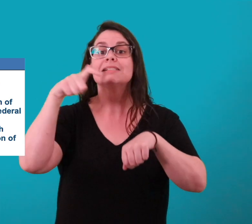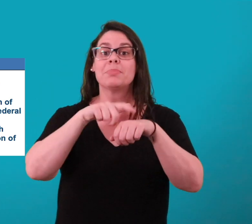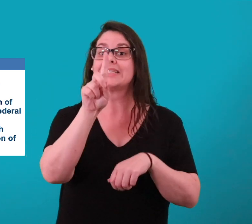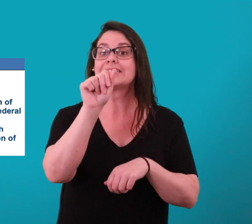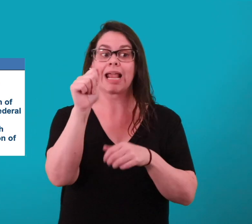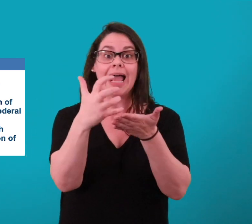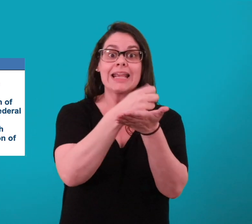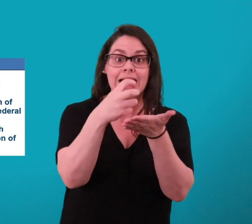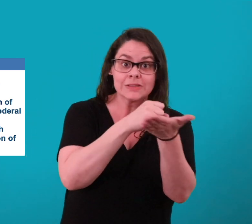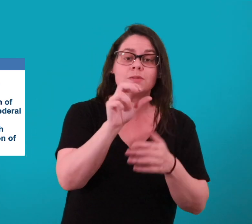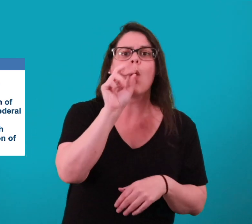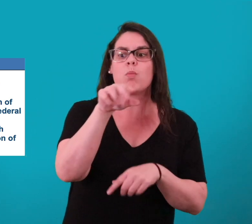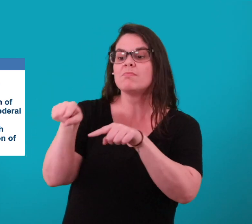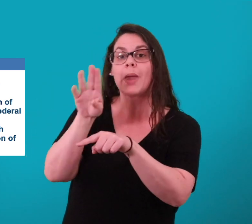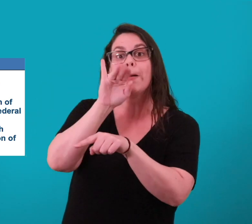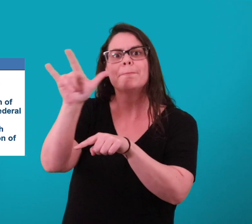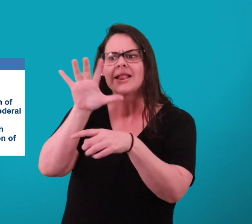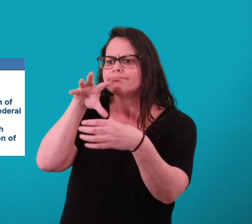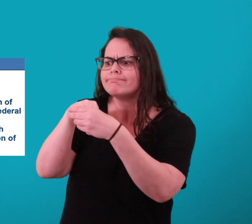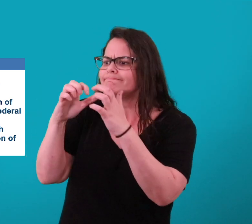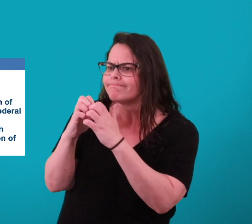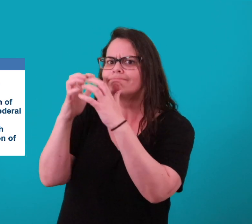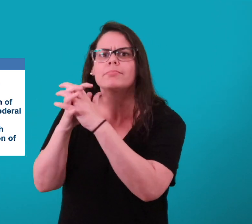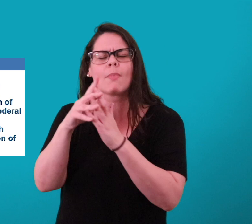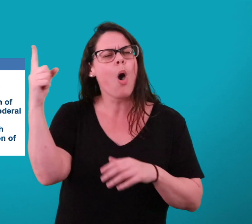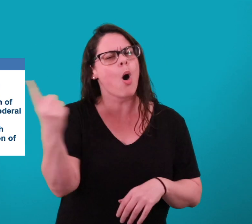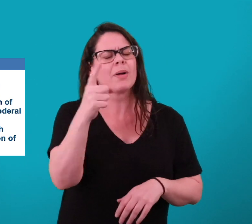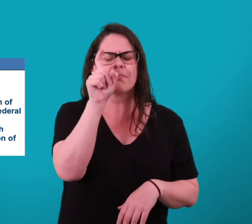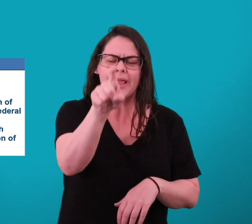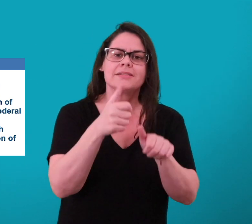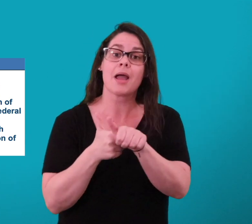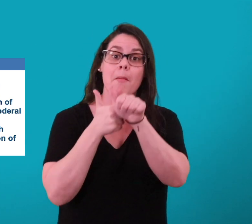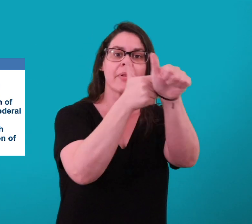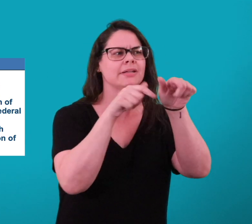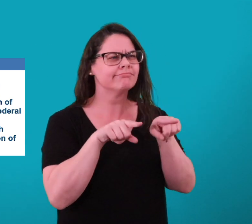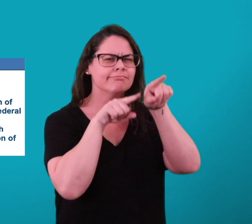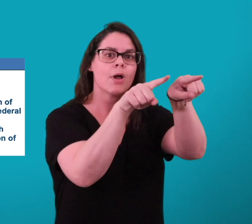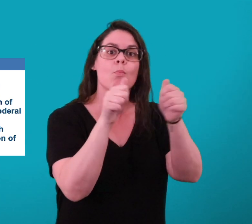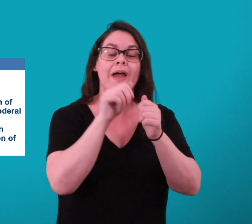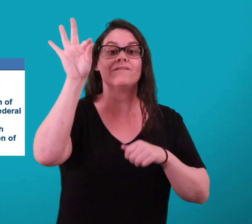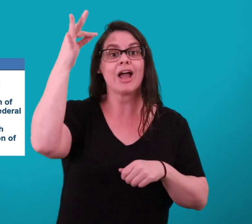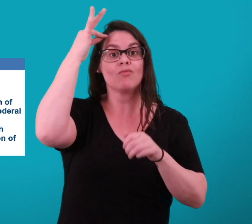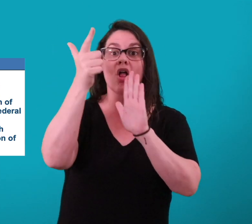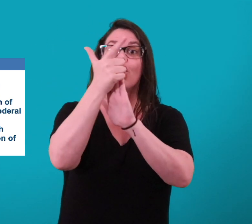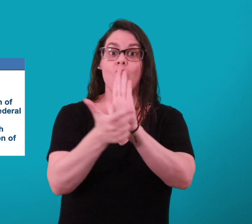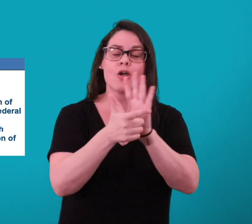and confidentiality will be protected and preserved. Any data collection and any implementation of this bill must be consistent with federal